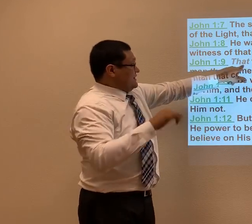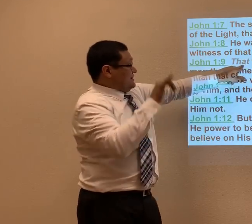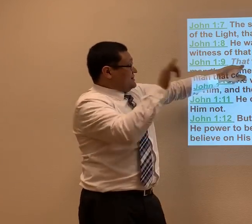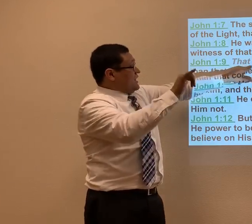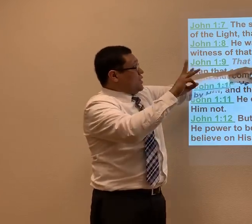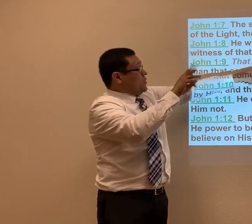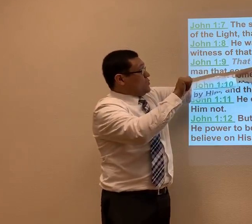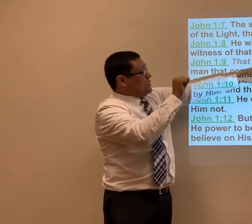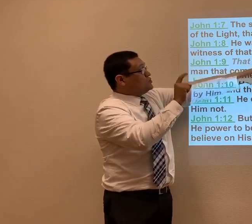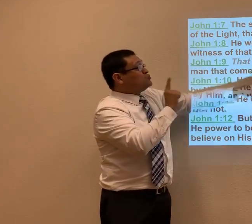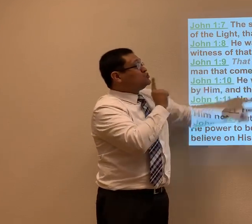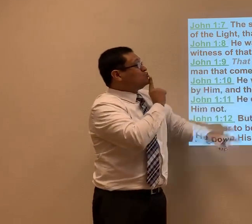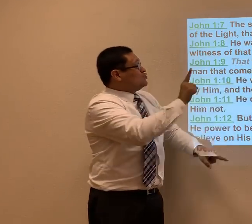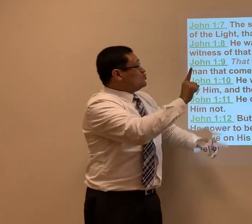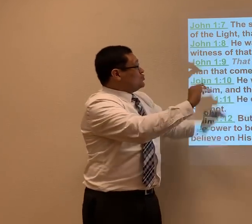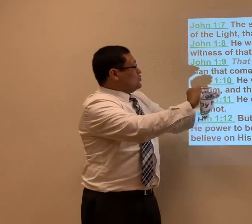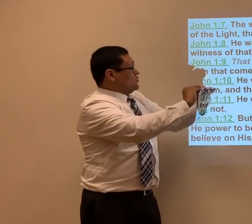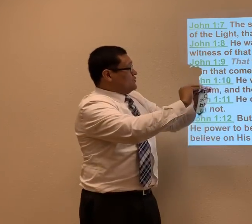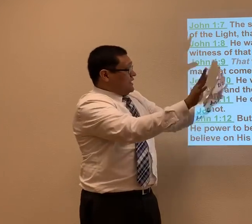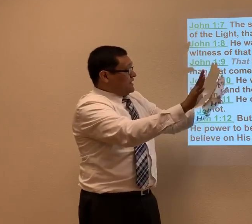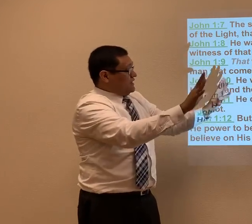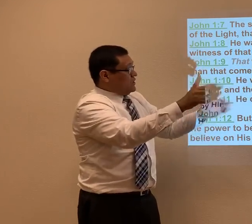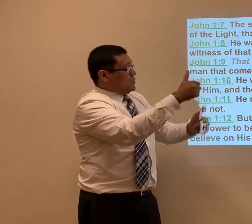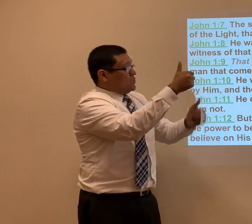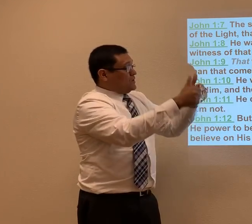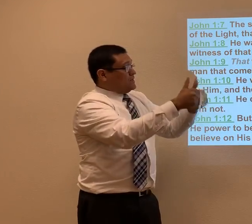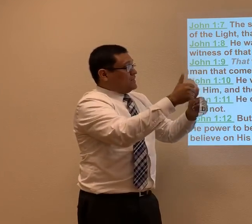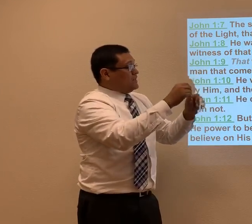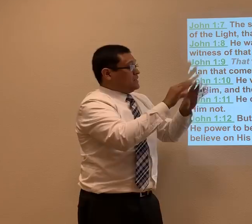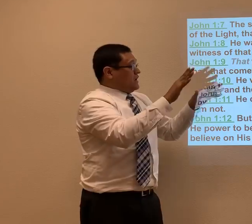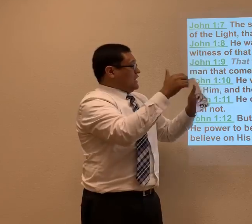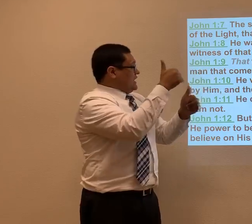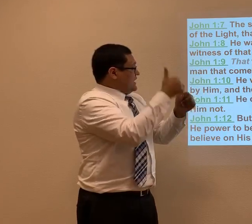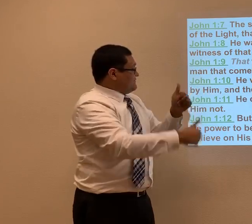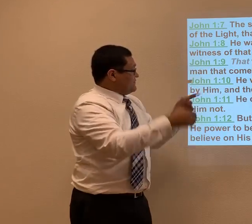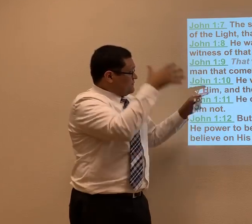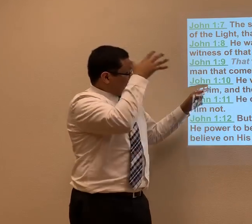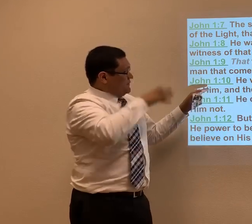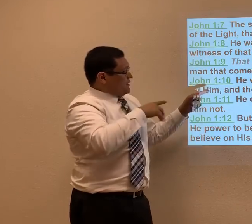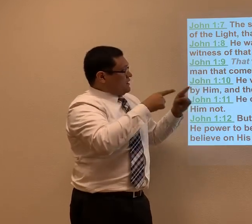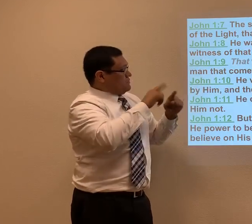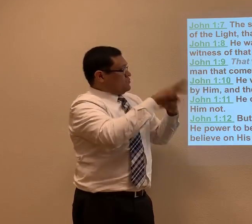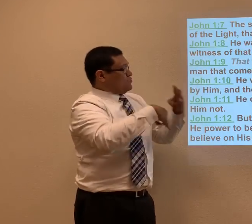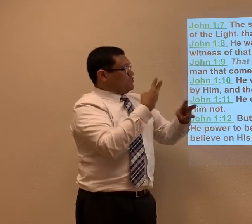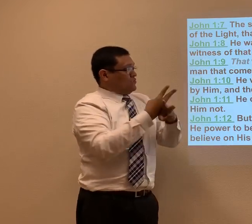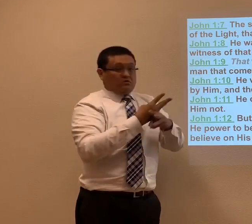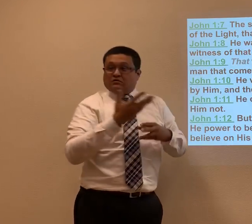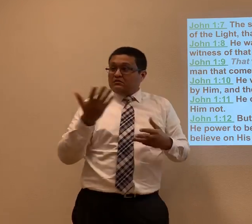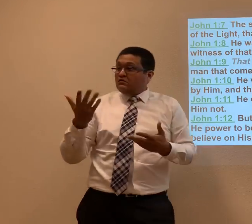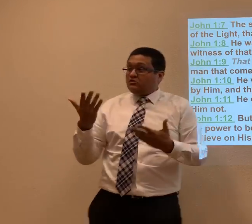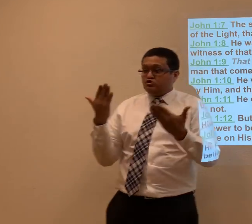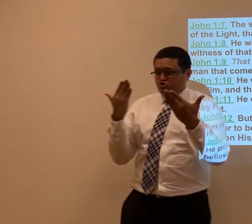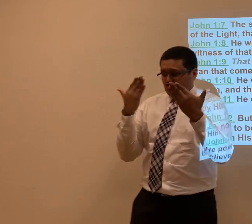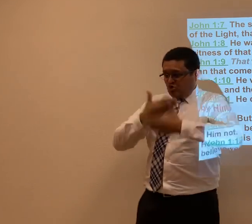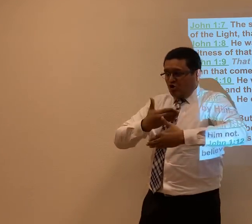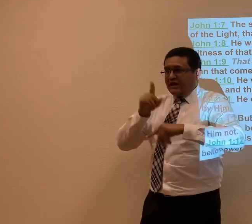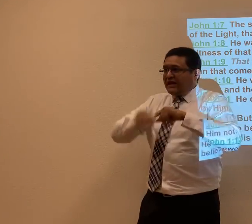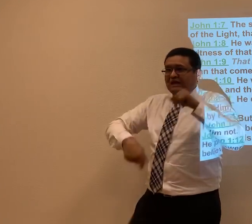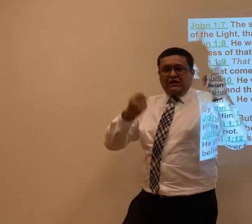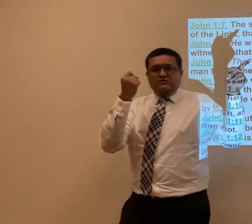He said, that was the true light, which lighteth every man that cometh into the world. Amen.